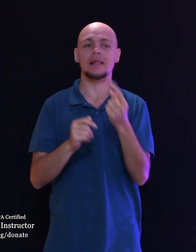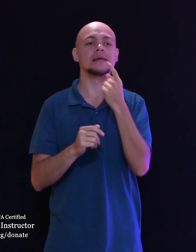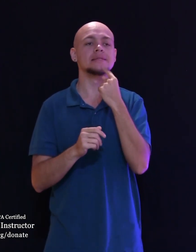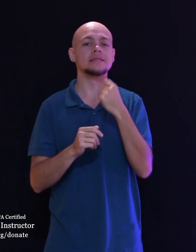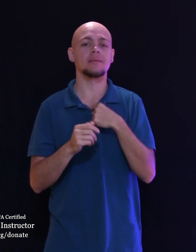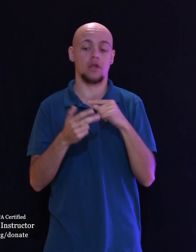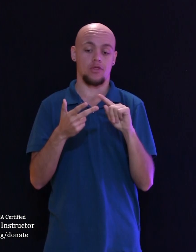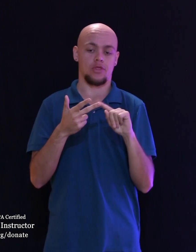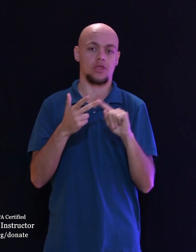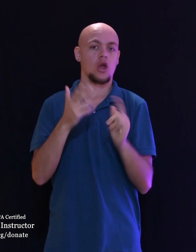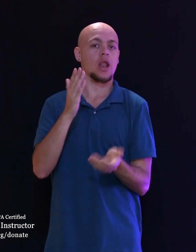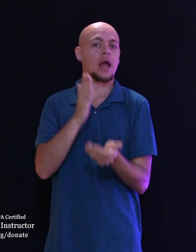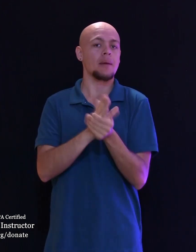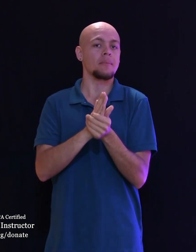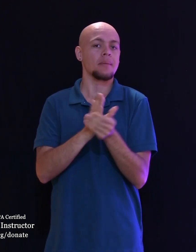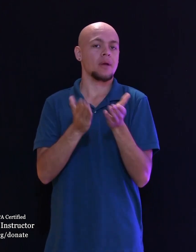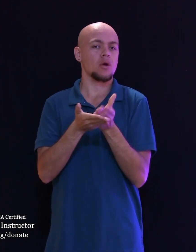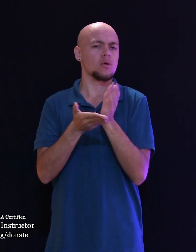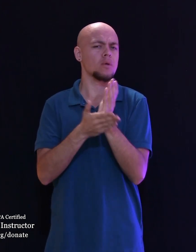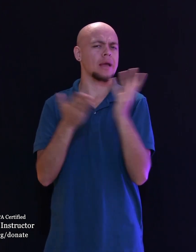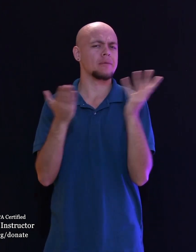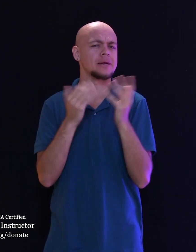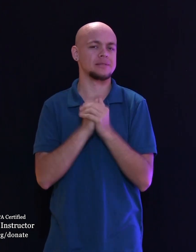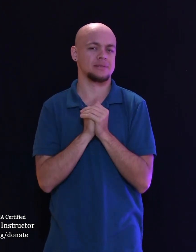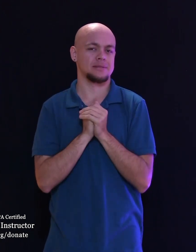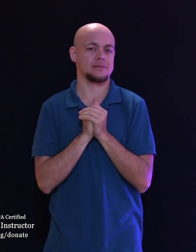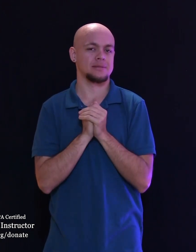me, what's your Third Amendment right?